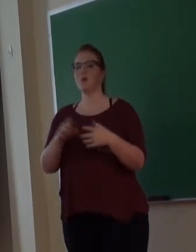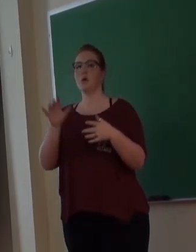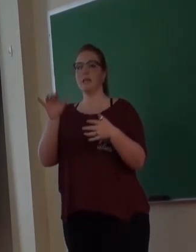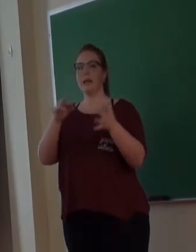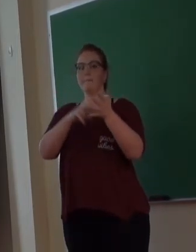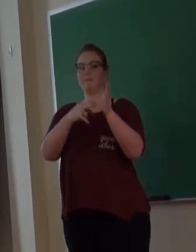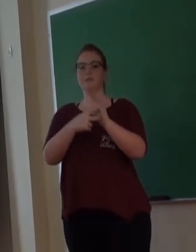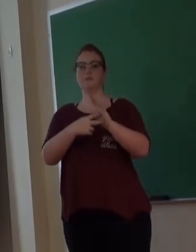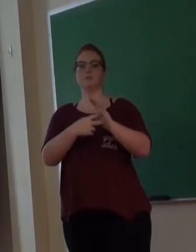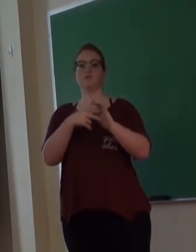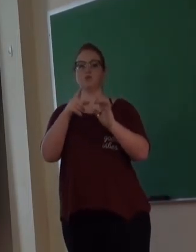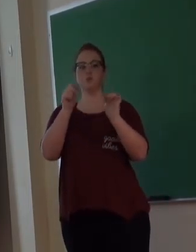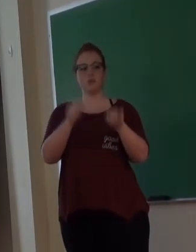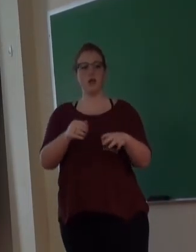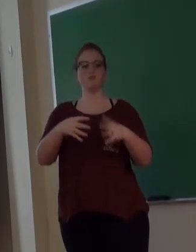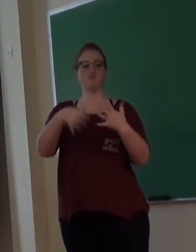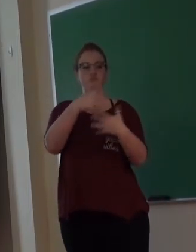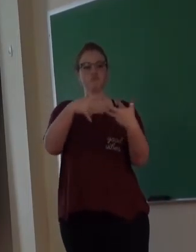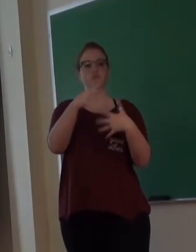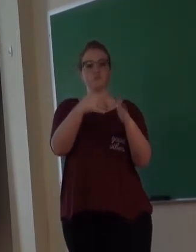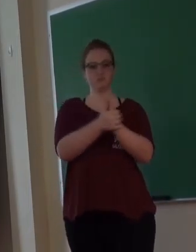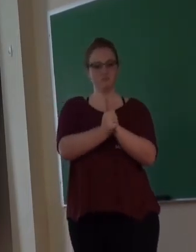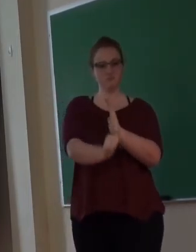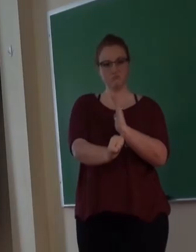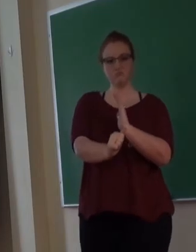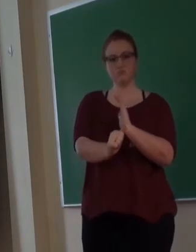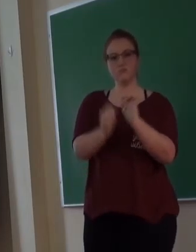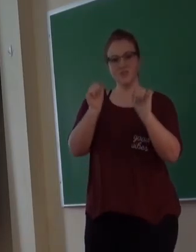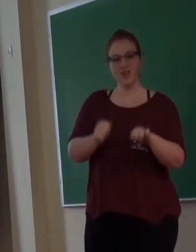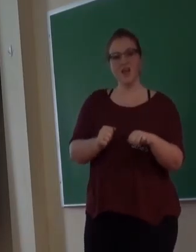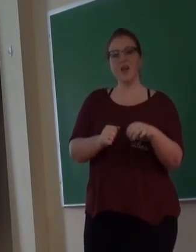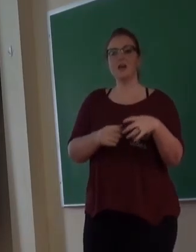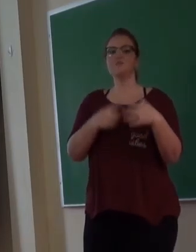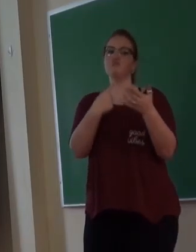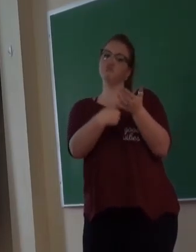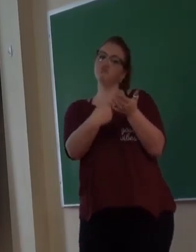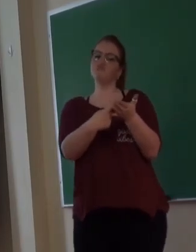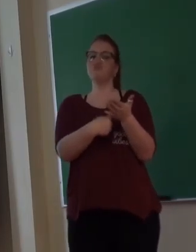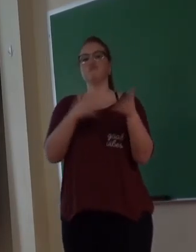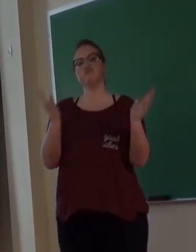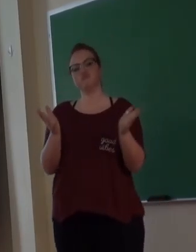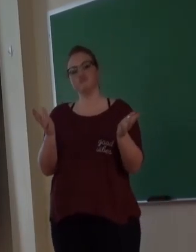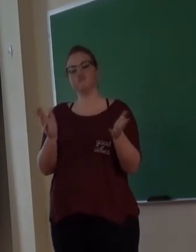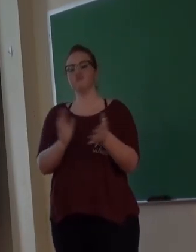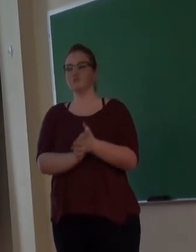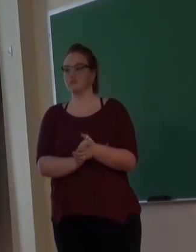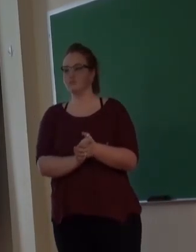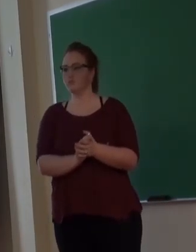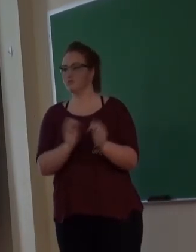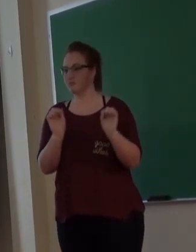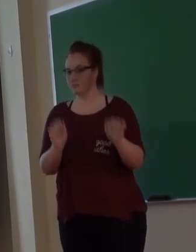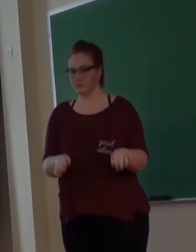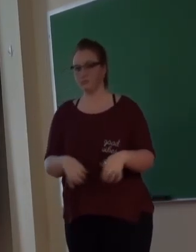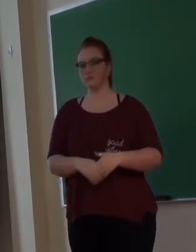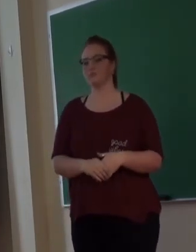back to communication. You have to be able to have a conversation with people. A lot of times that is the sole purpose of